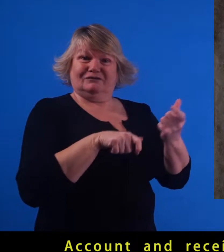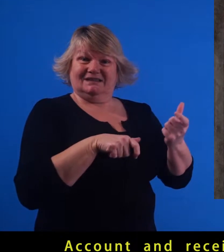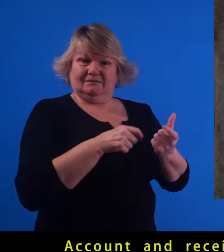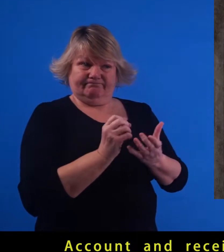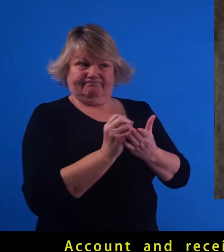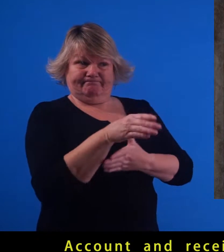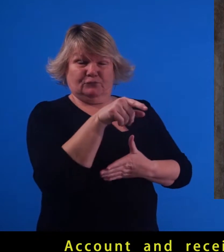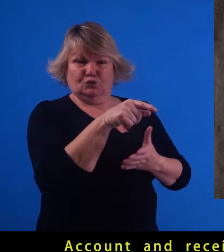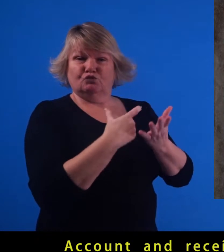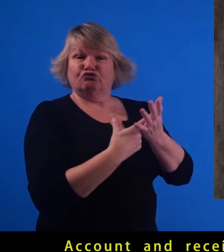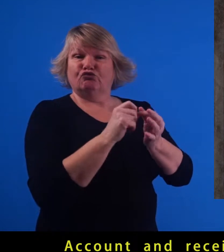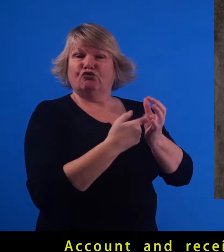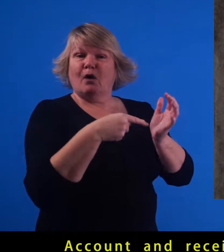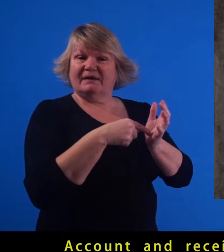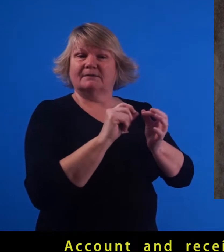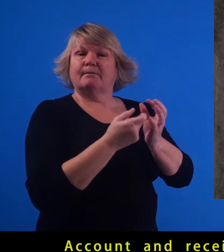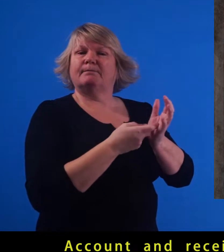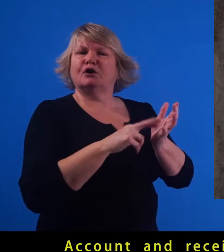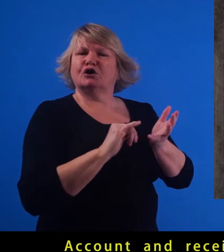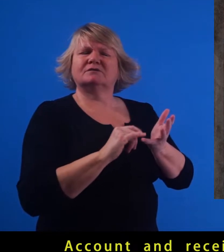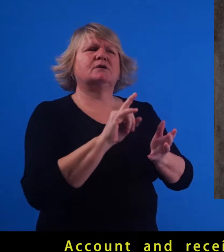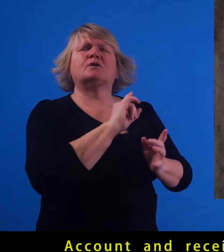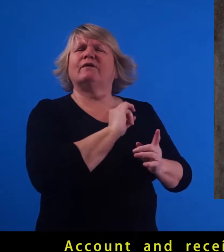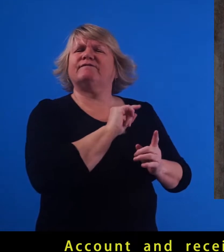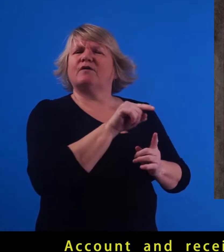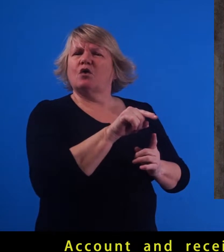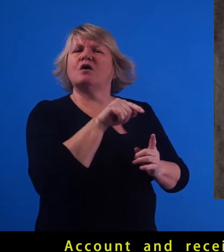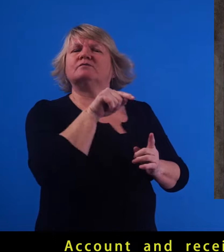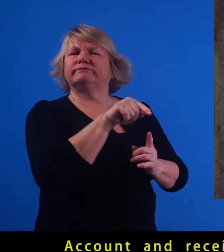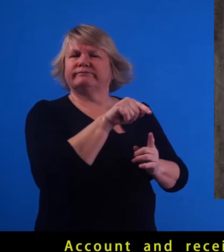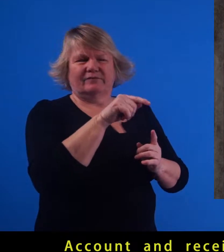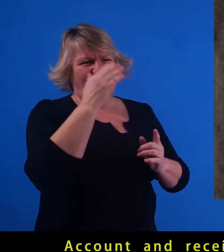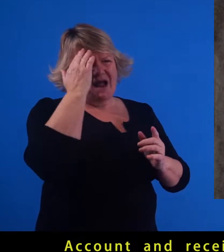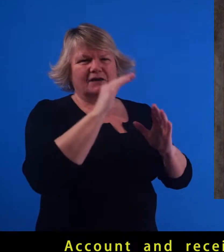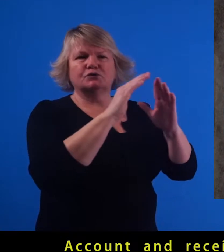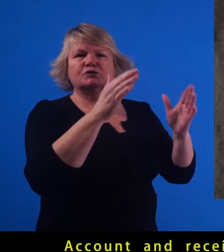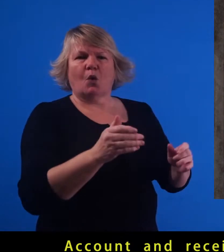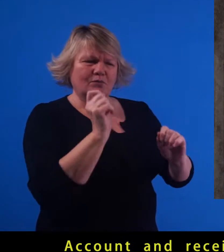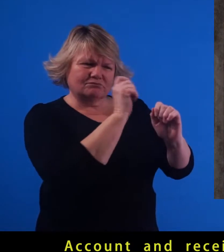Account and receipt sent to Robert Burns for the erection of a headstone